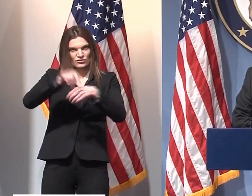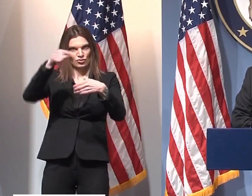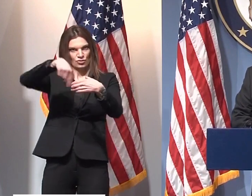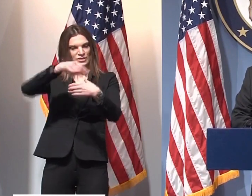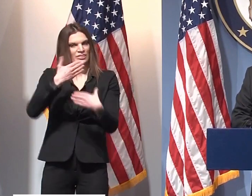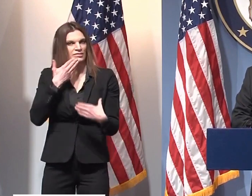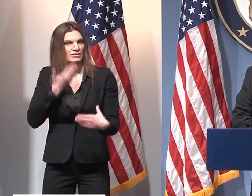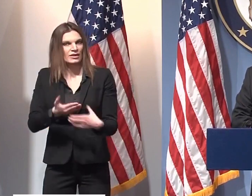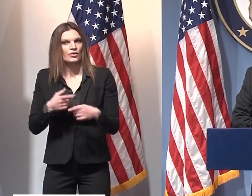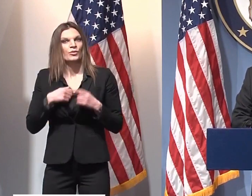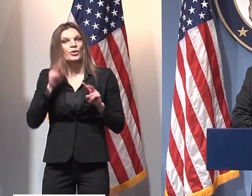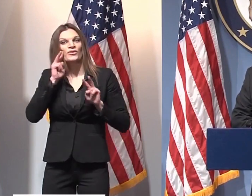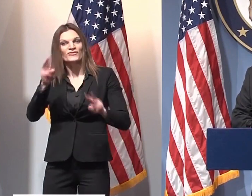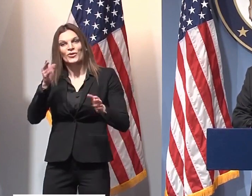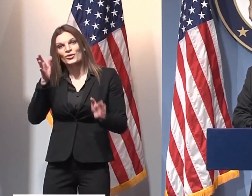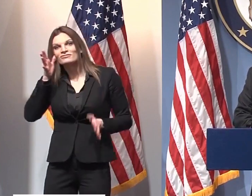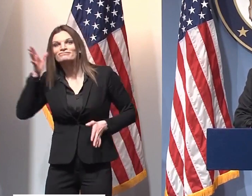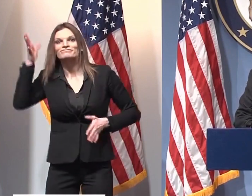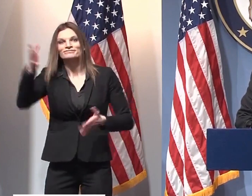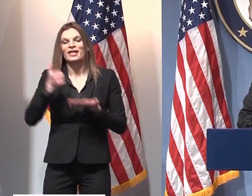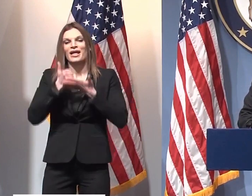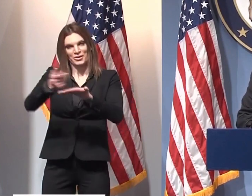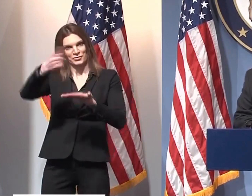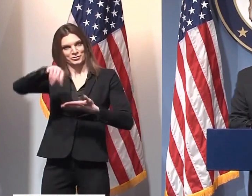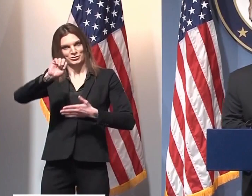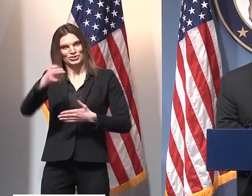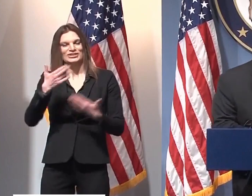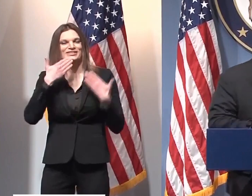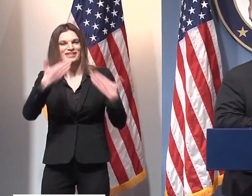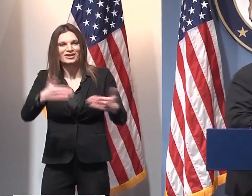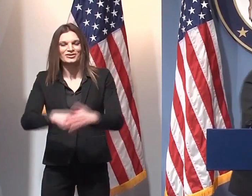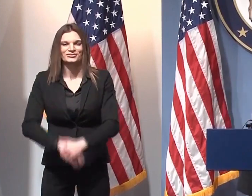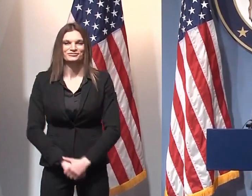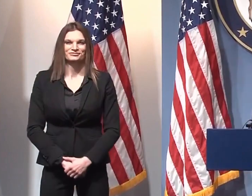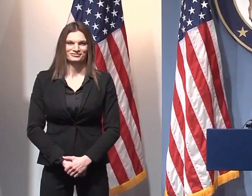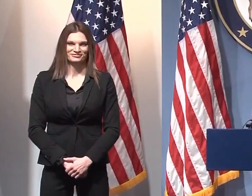all Michigan residents. Thank you.